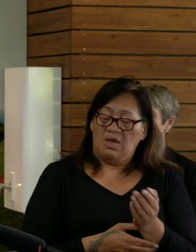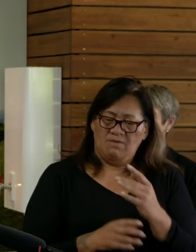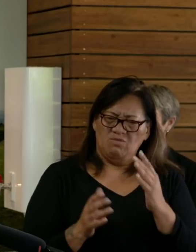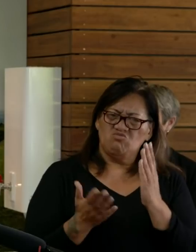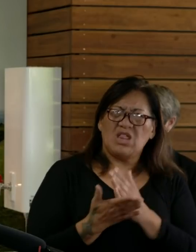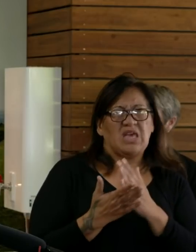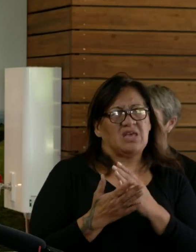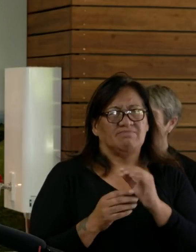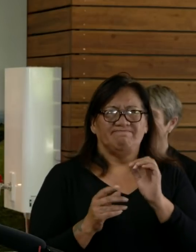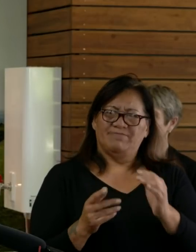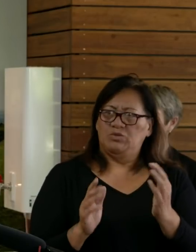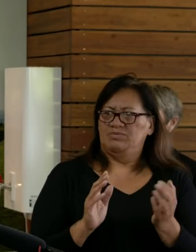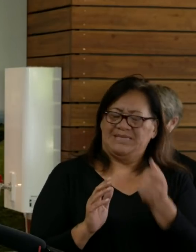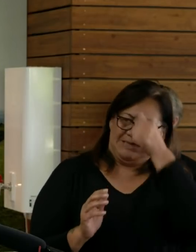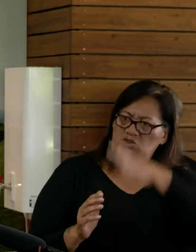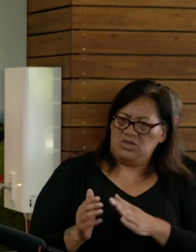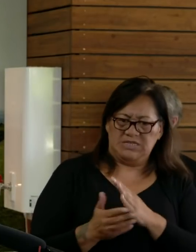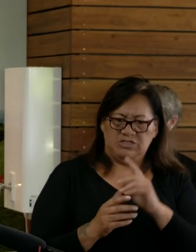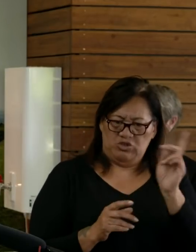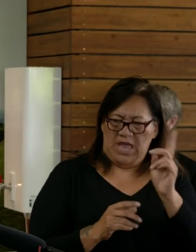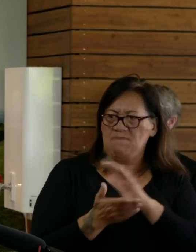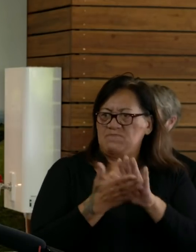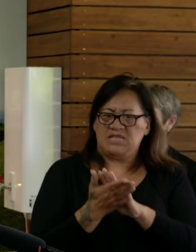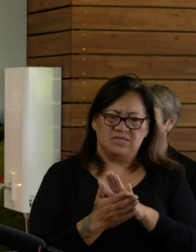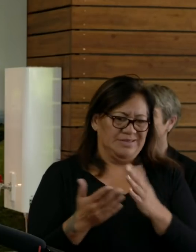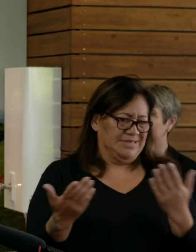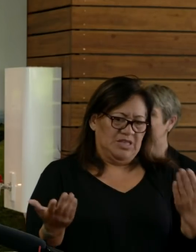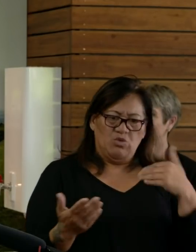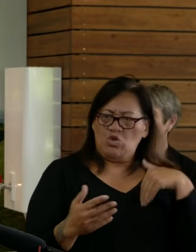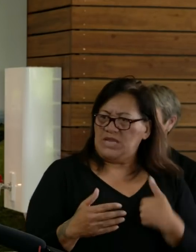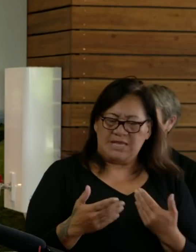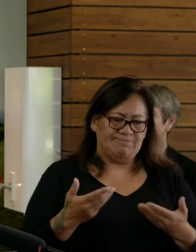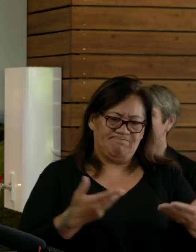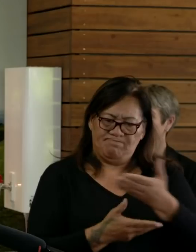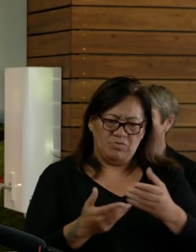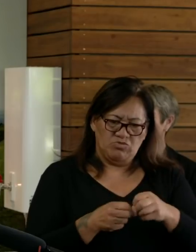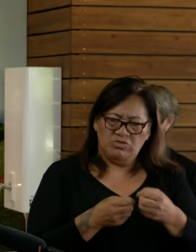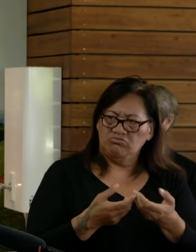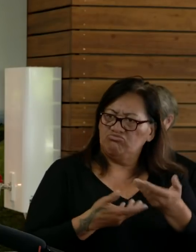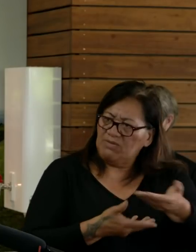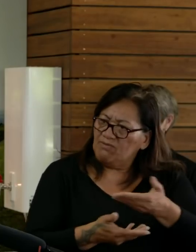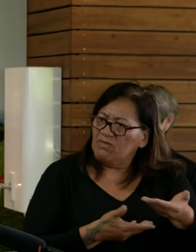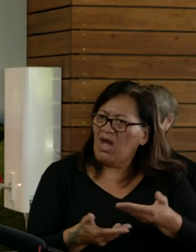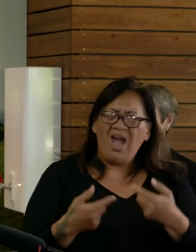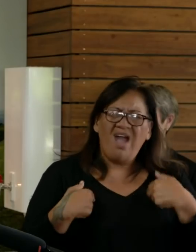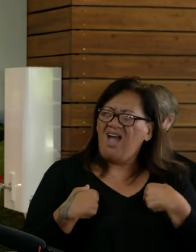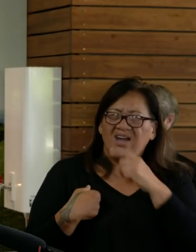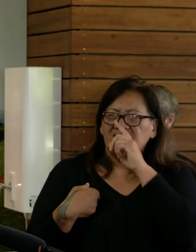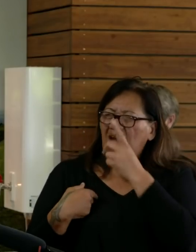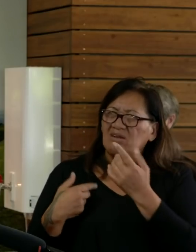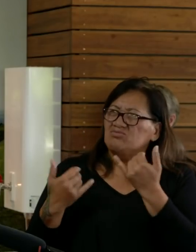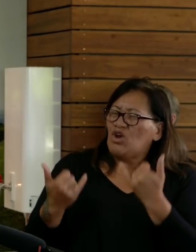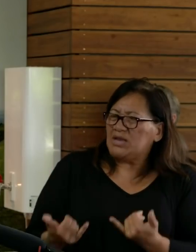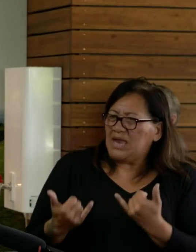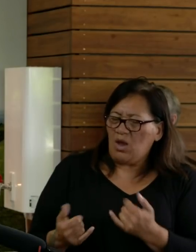today that will require some level of discussion and debrief with them. I can't right now